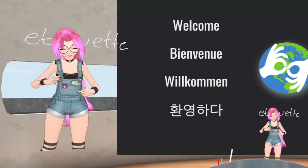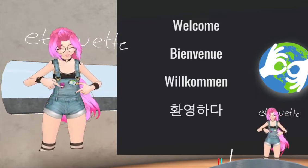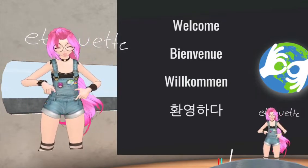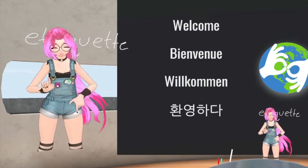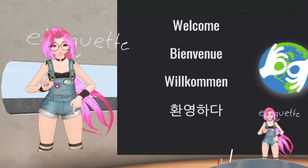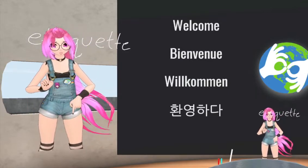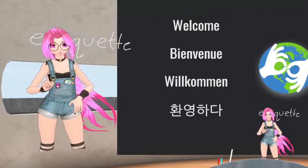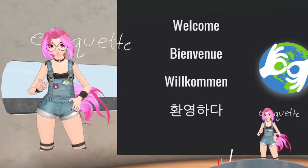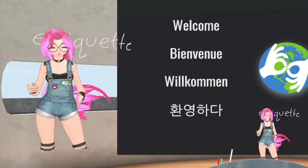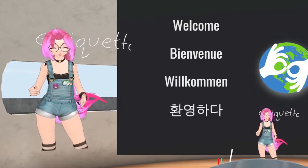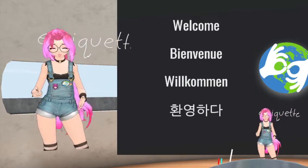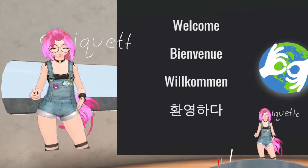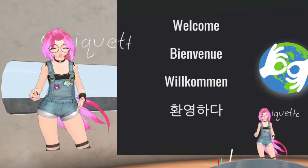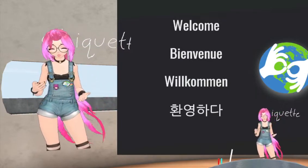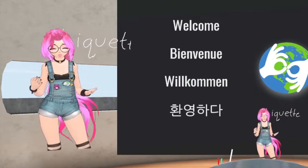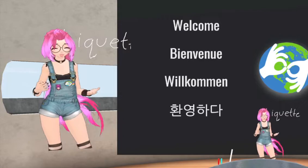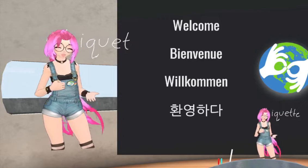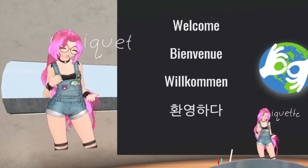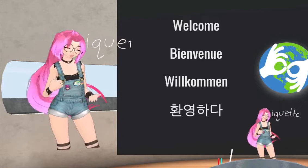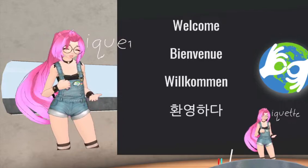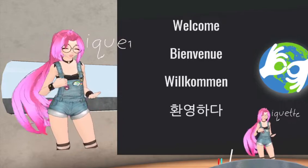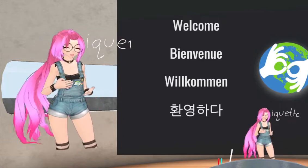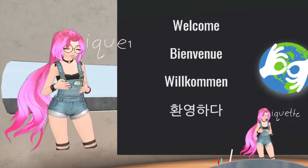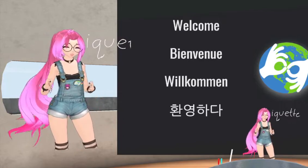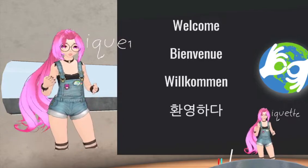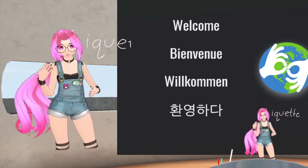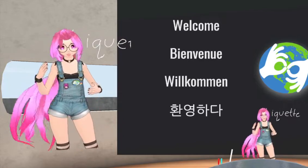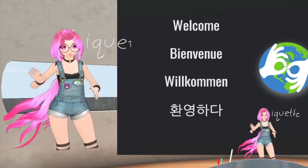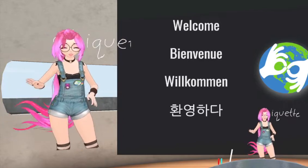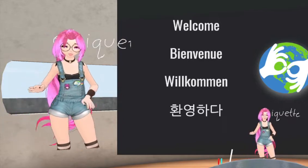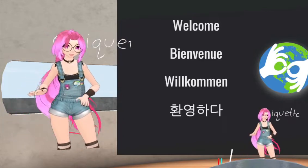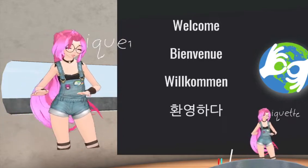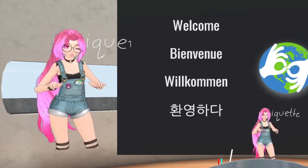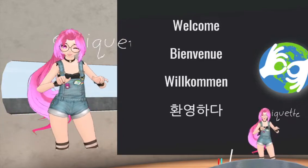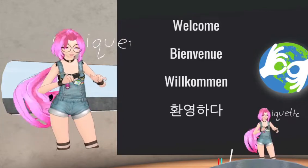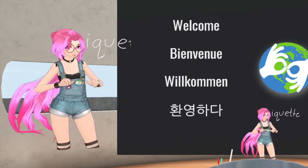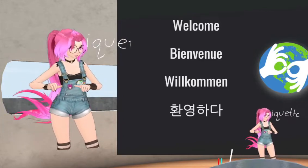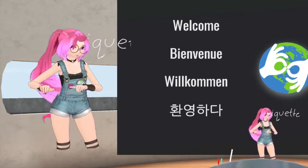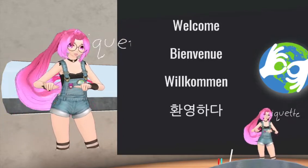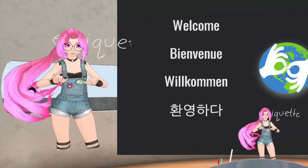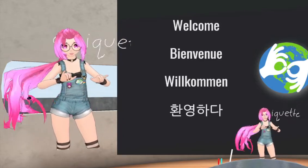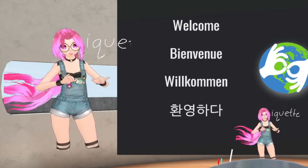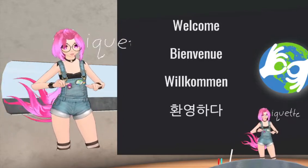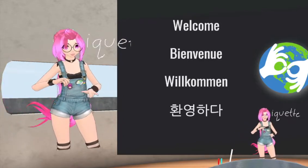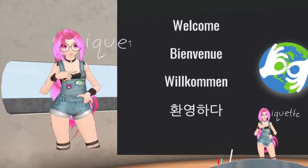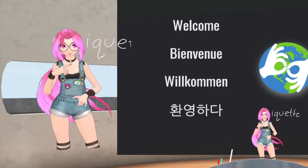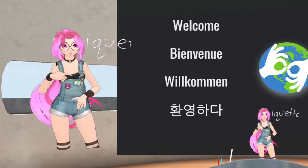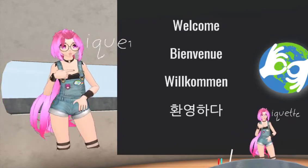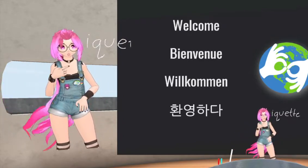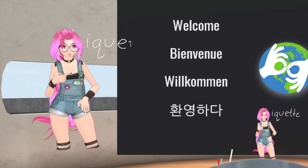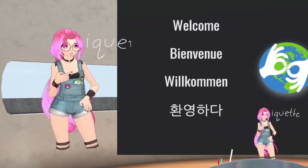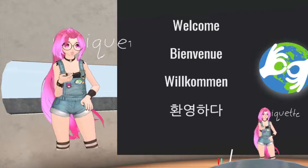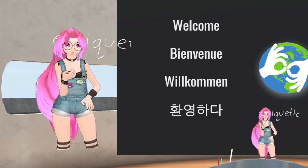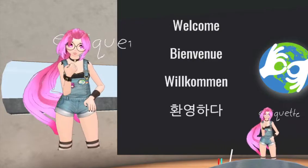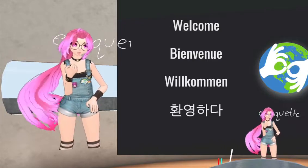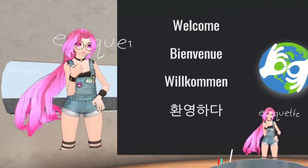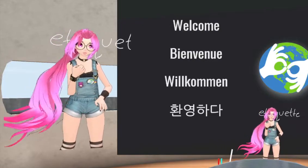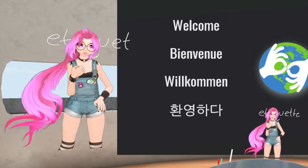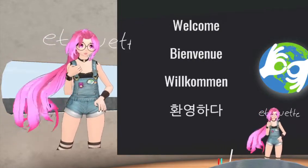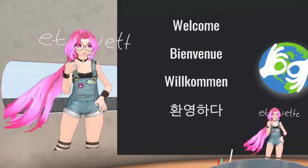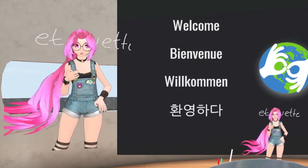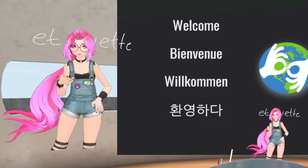Yeah, that's a great suggestion. Thank you so much for bringing that up. Does anyone else have any deaf etiquette suggestions that they had in mind that we can